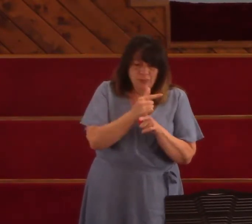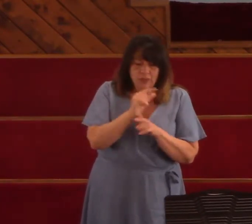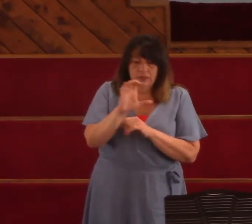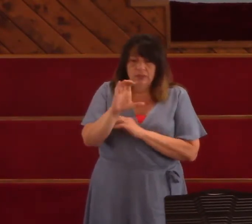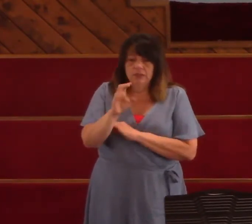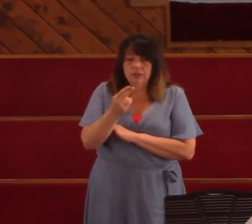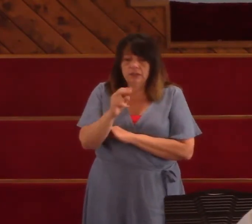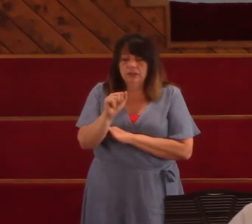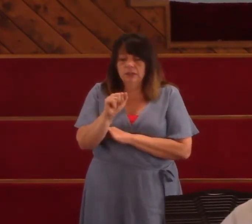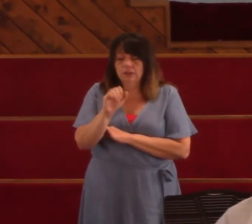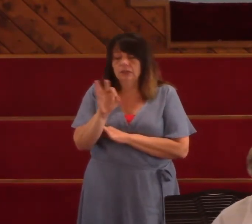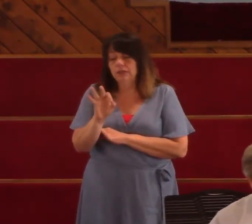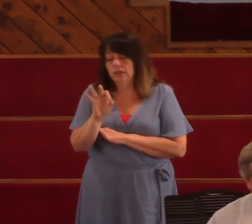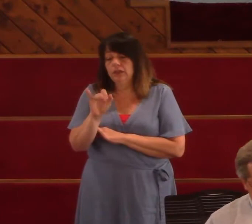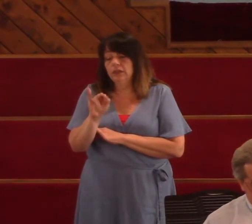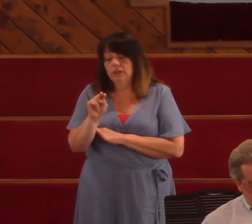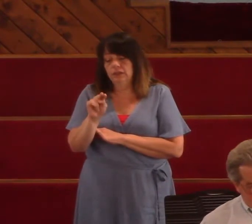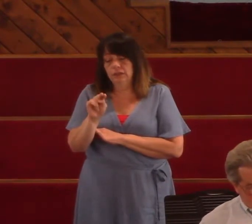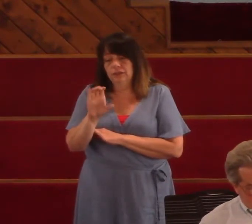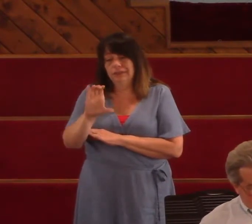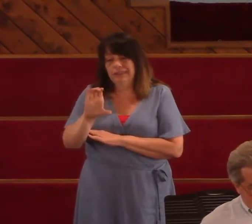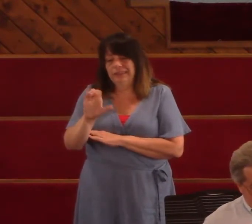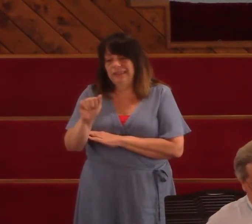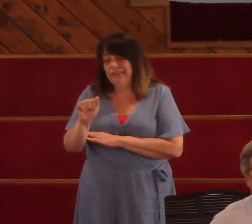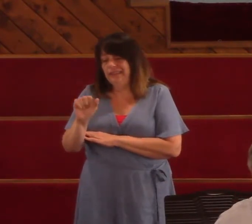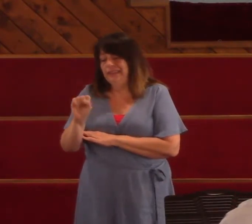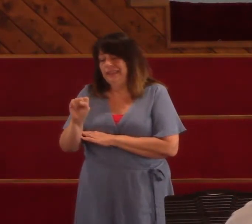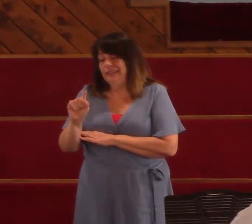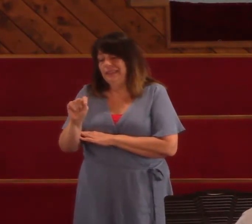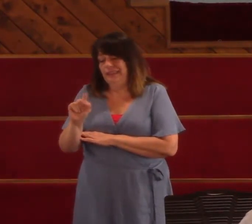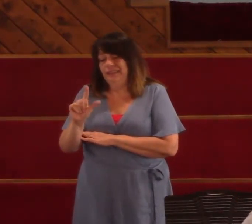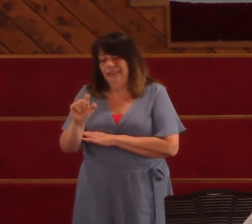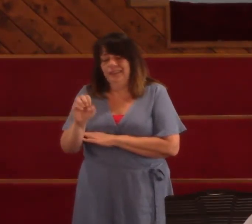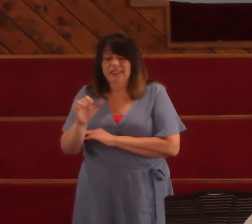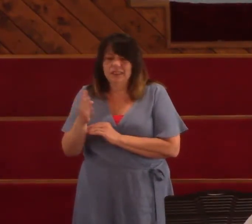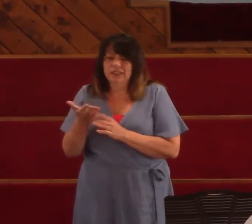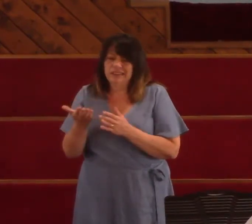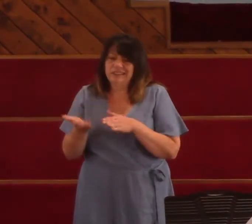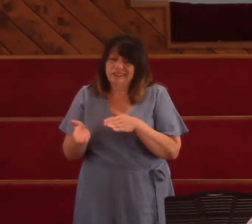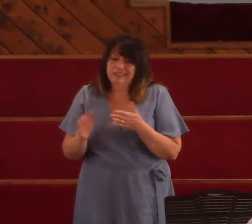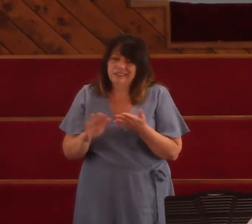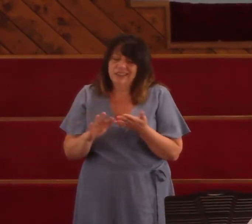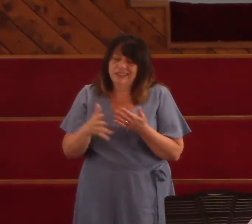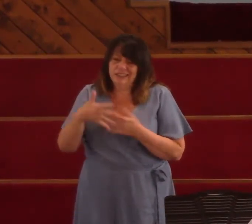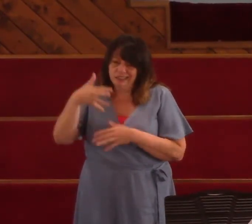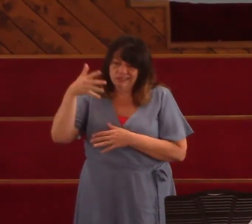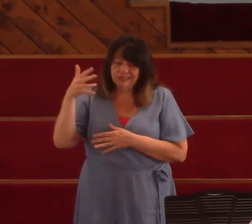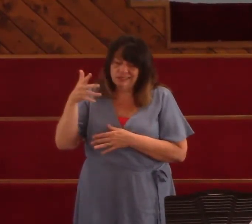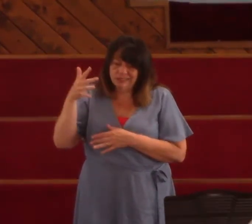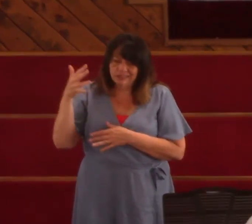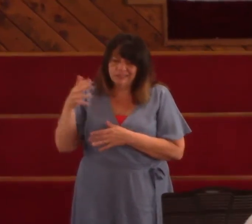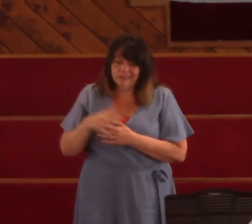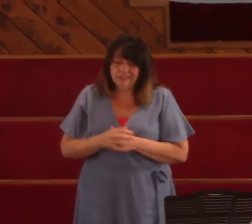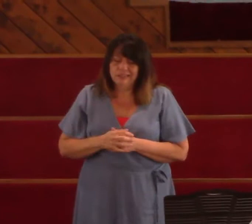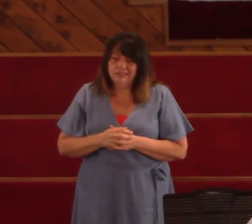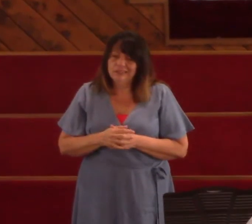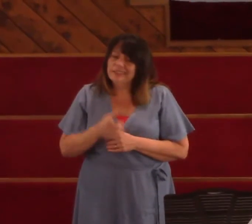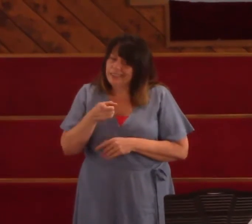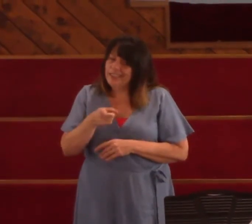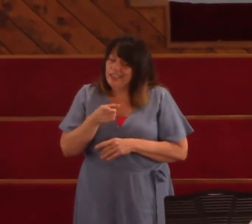Chaffin, Castle Chaffin, who's been gone for some time, but he was a